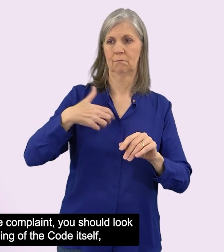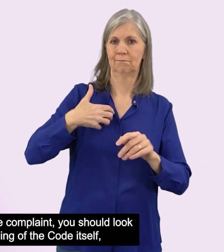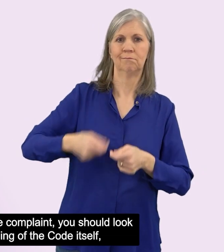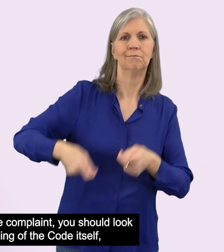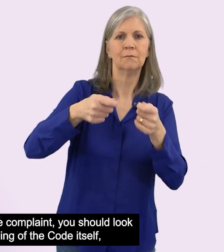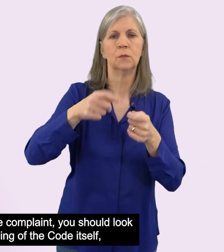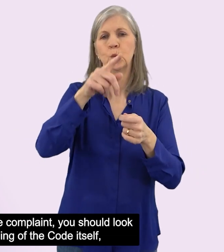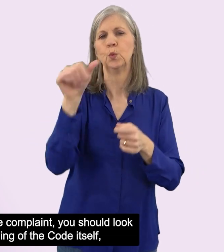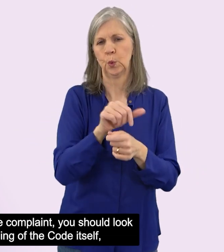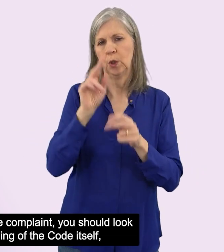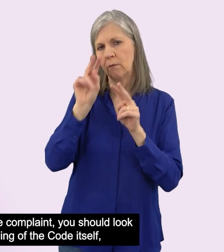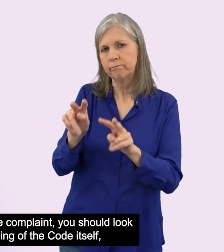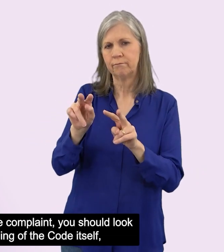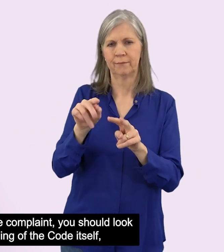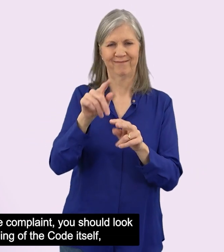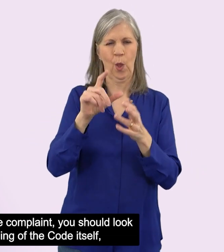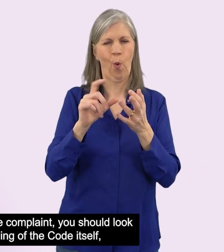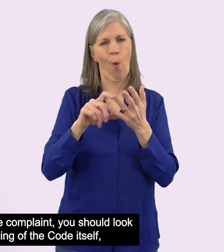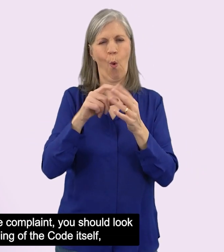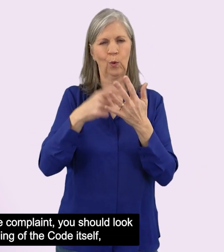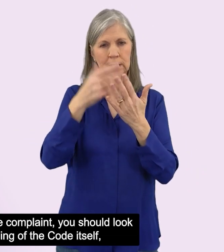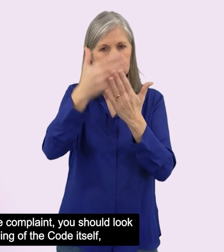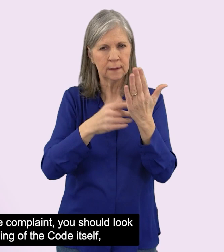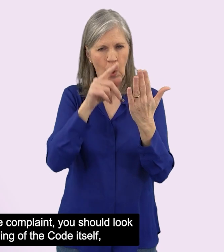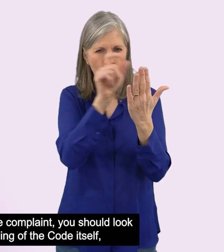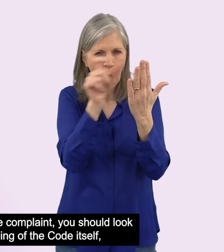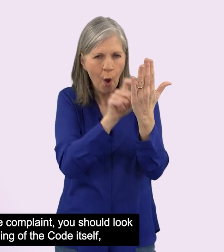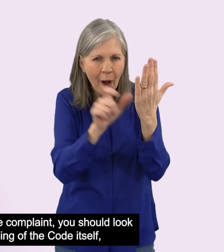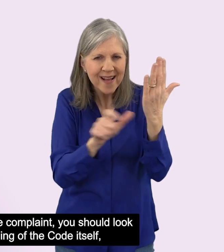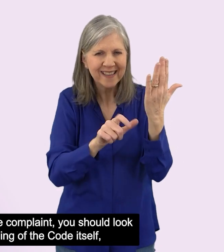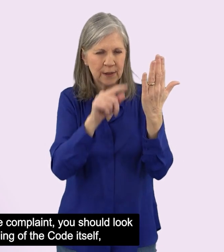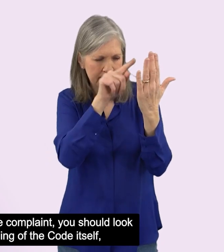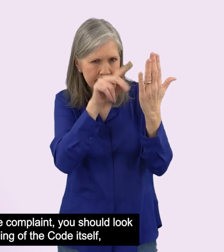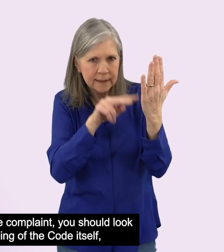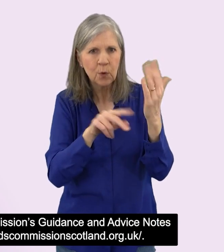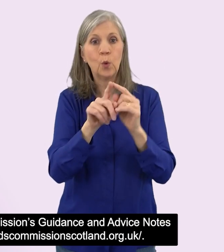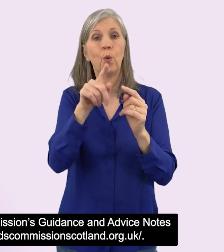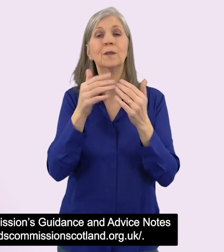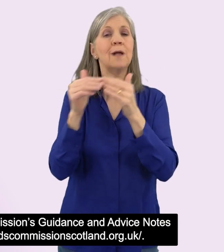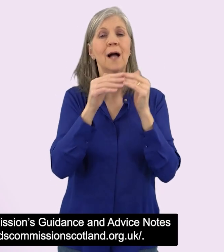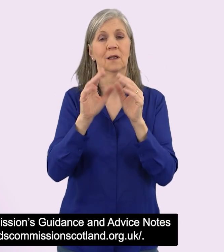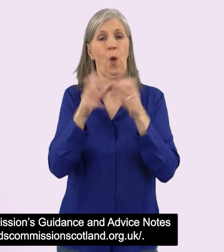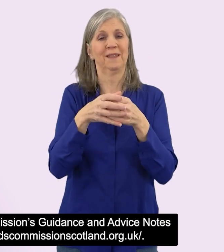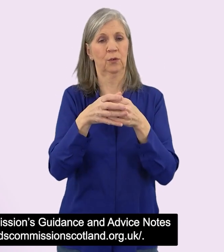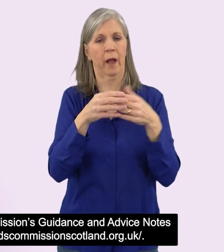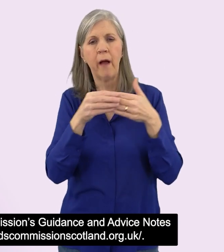complaint, you should look at the wording of the code itself and the Standards Commission's guidance and advice notes,